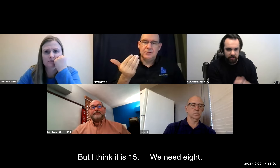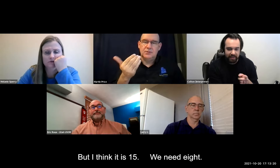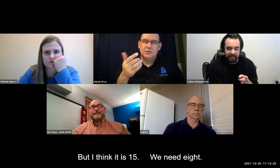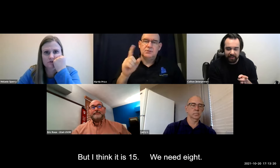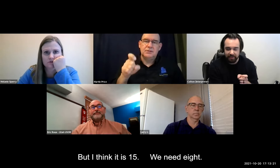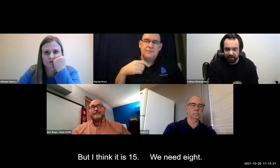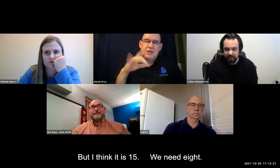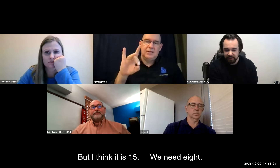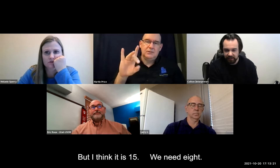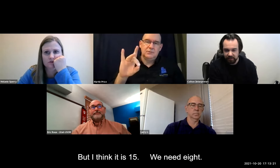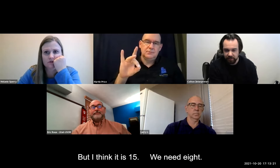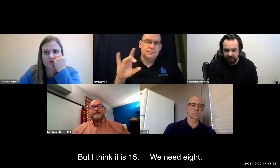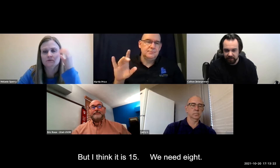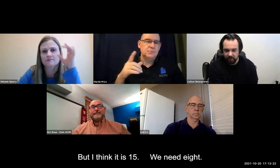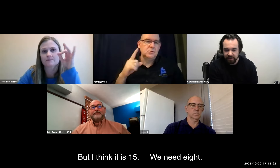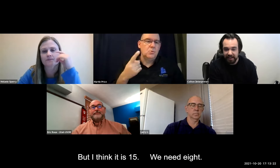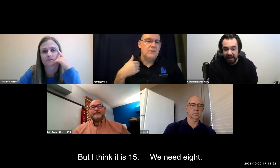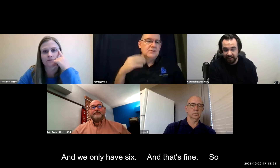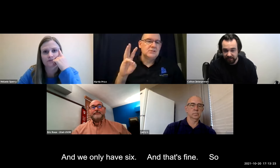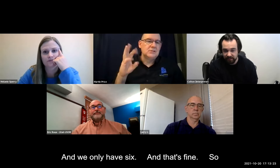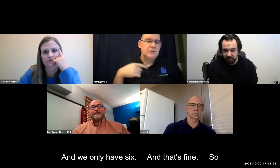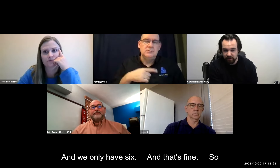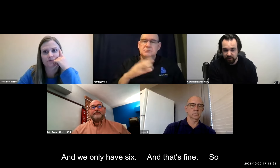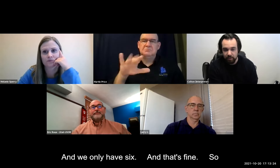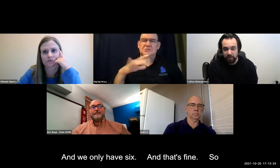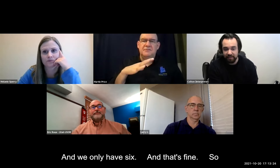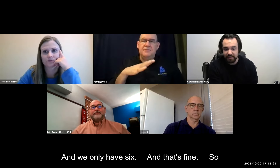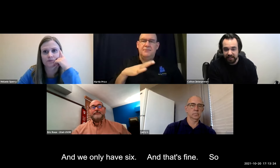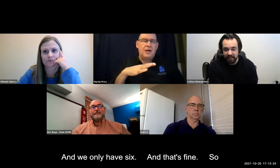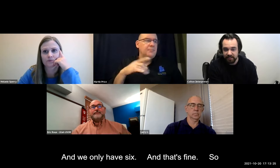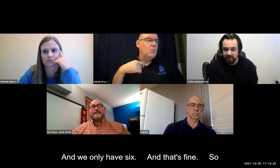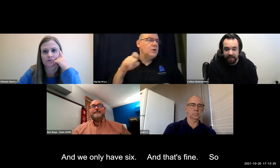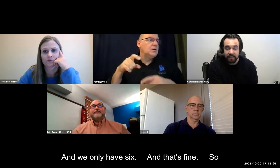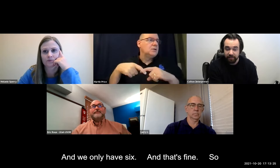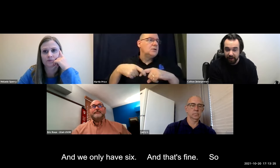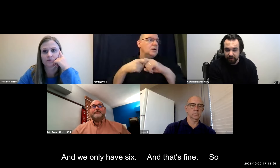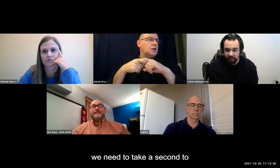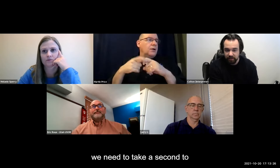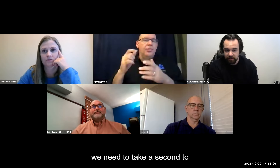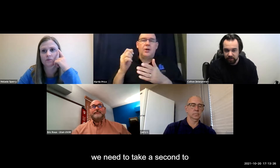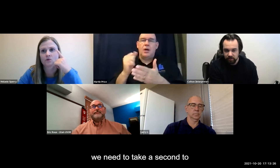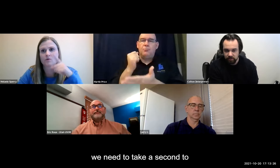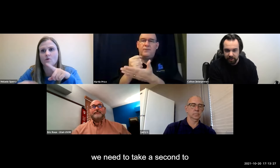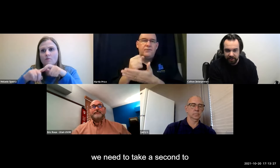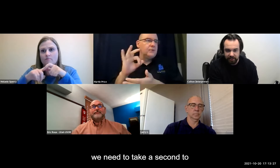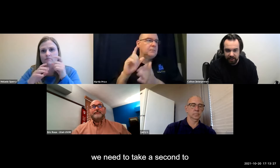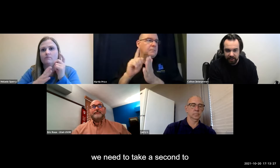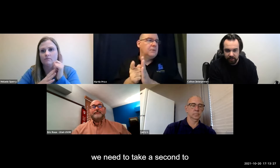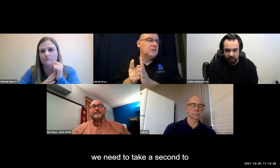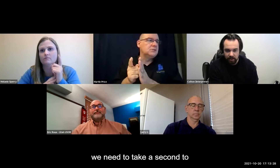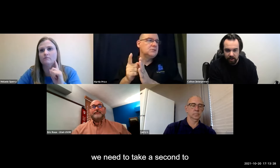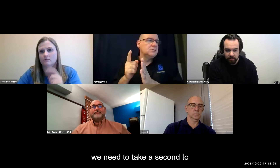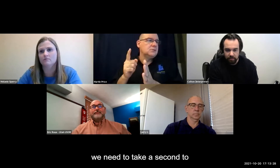But I think it's 15. We need 8. And we only have 6, and that's fine. So we need to